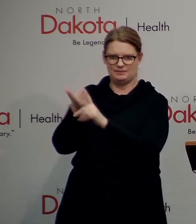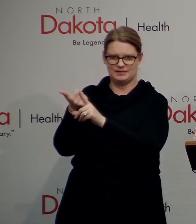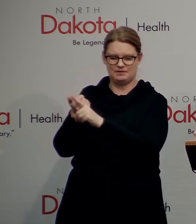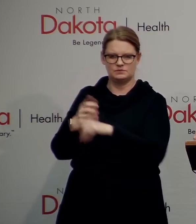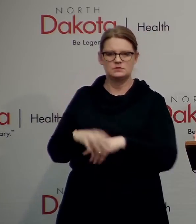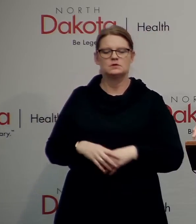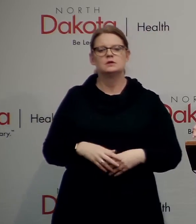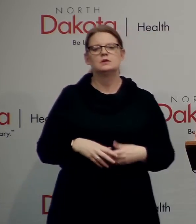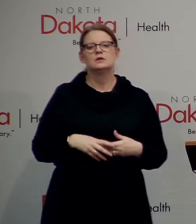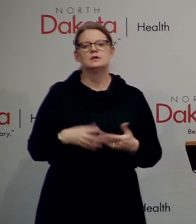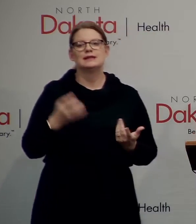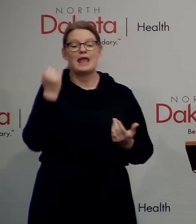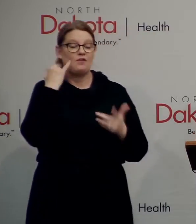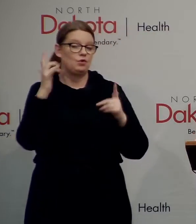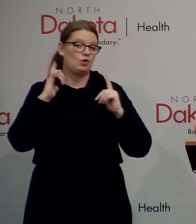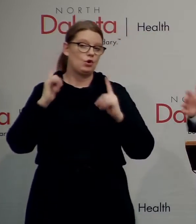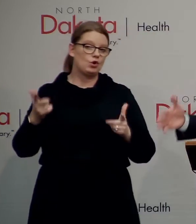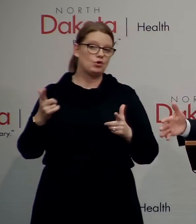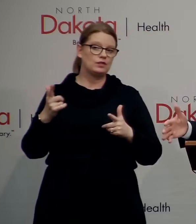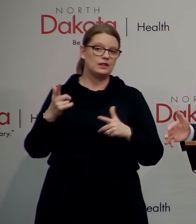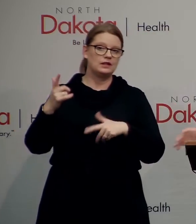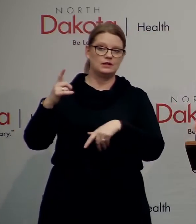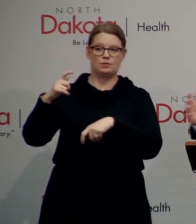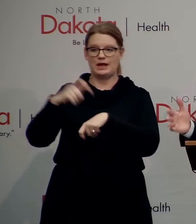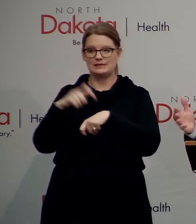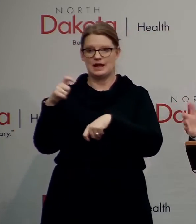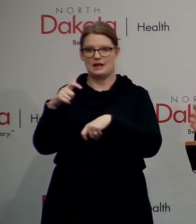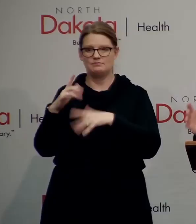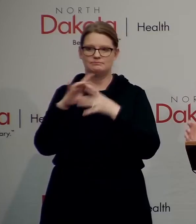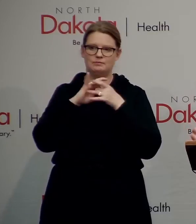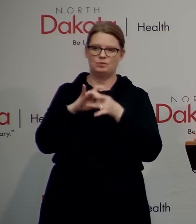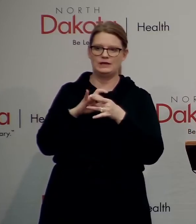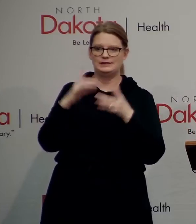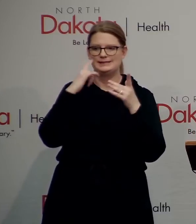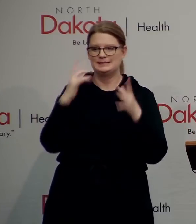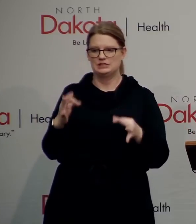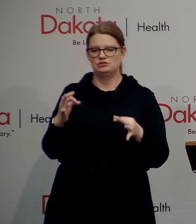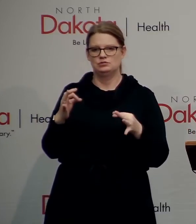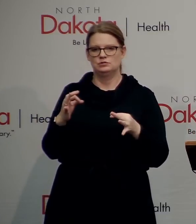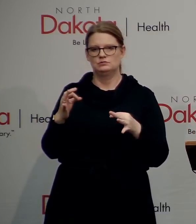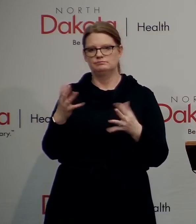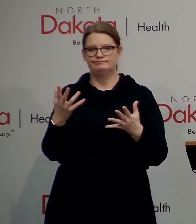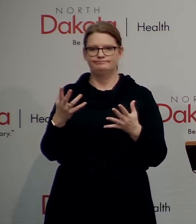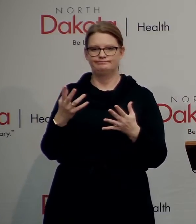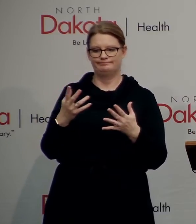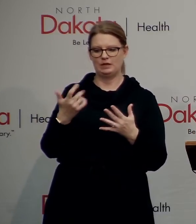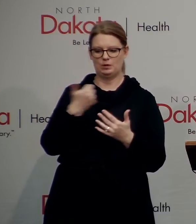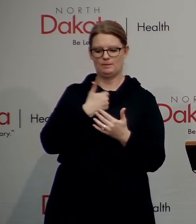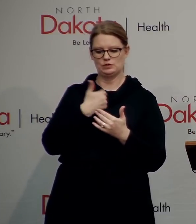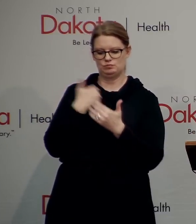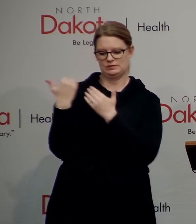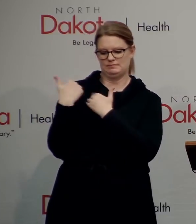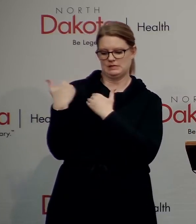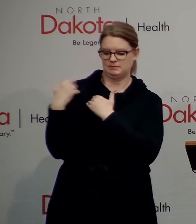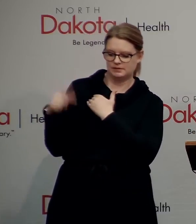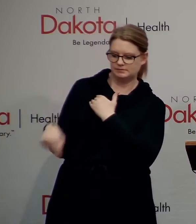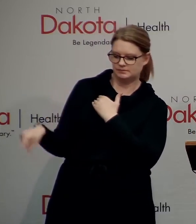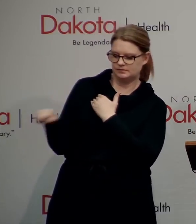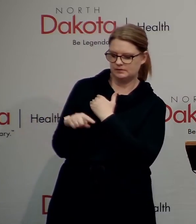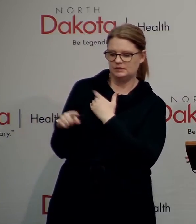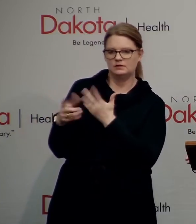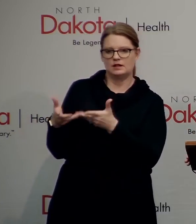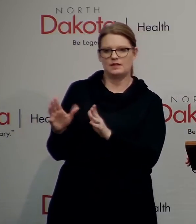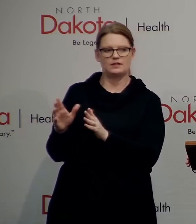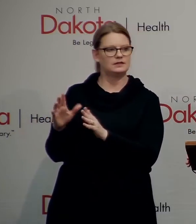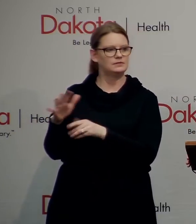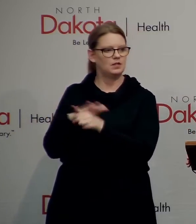question was if we're early, we're on time, how does that relate to the decision to ask for personal responsibility and delegate some of this